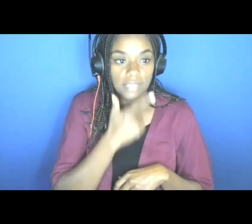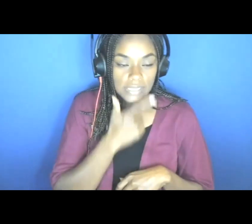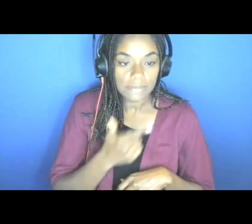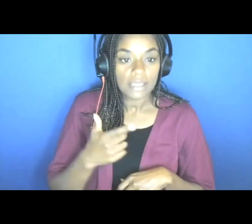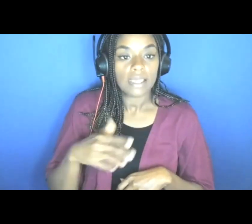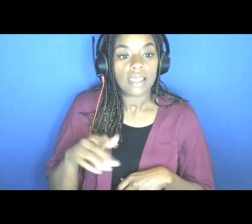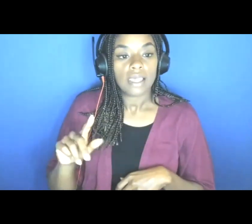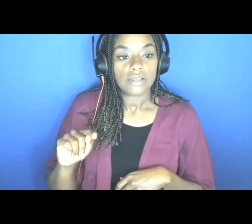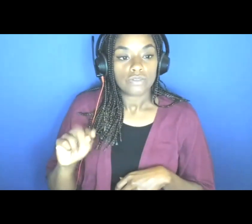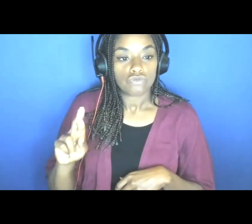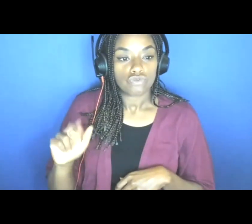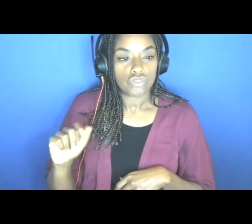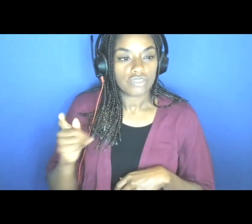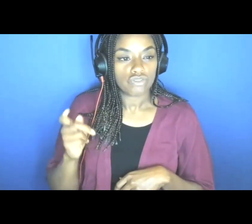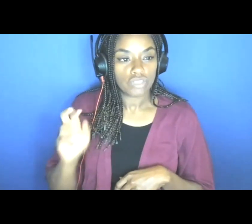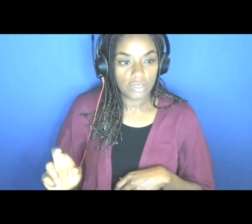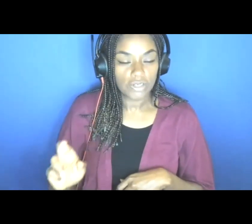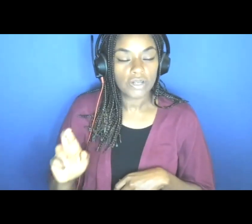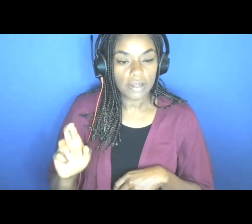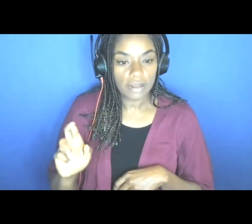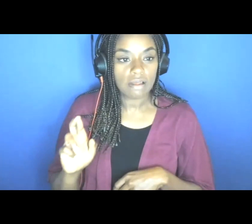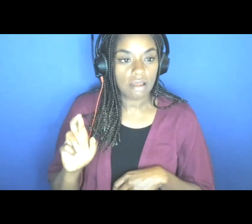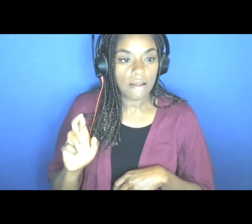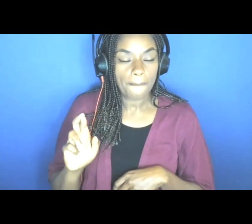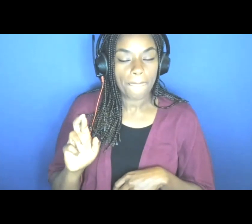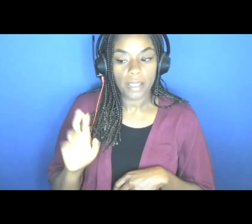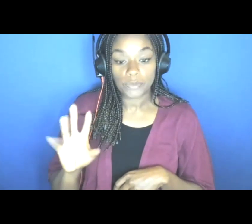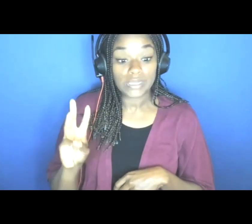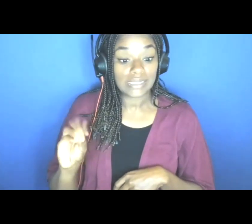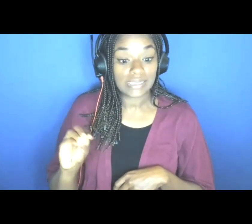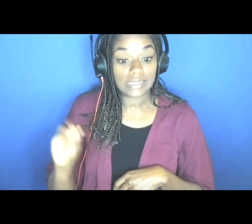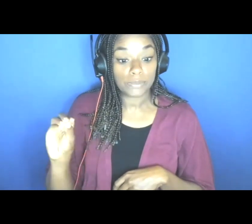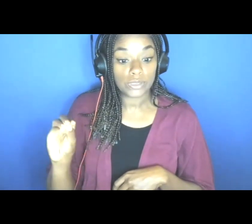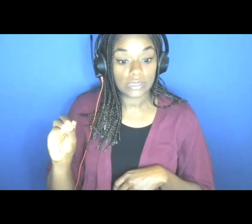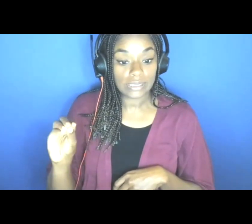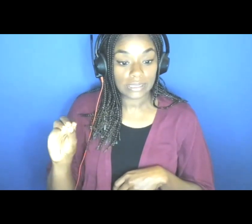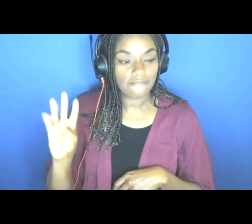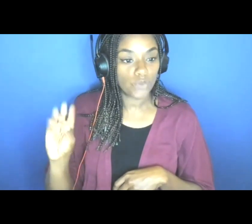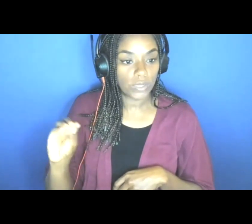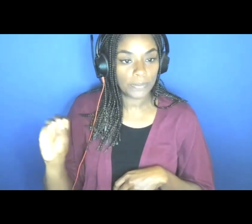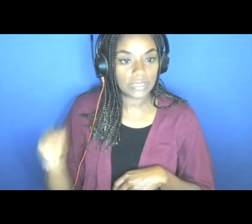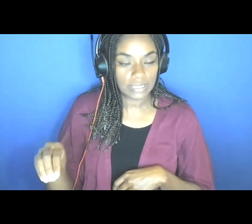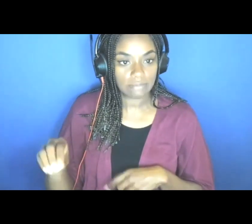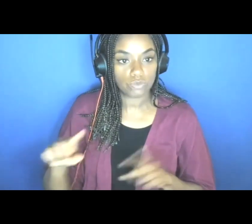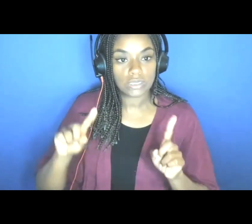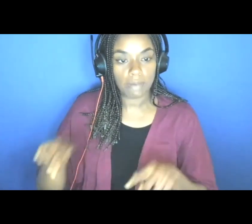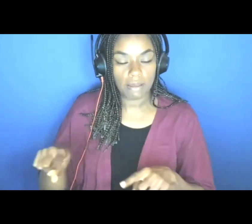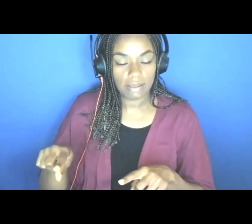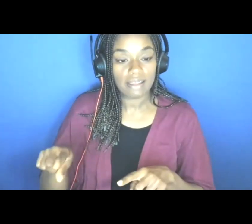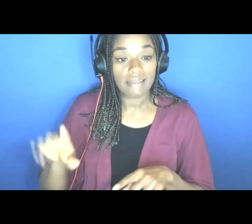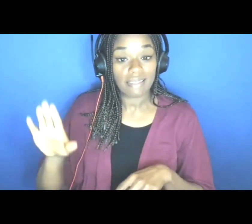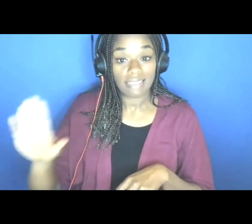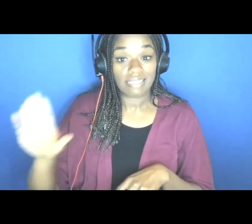40% of respondents in their 60s and 70s reported that their healthcare provider didn't